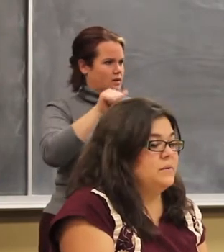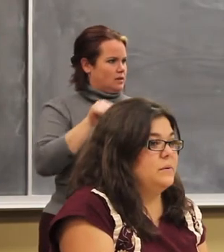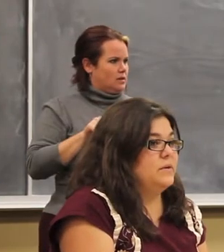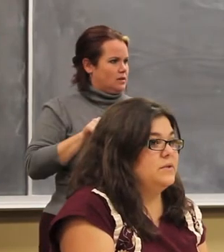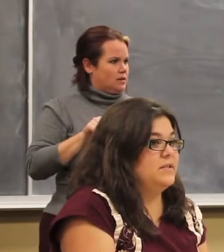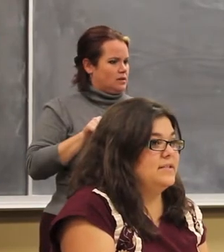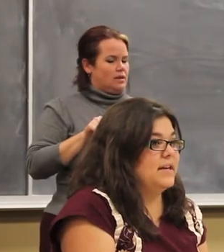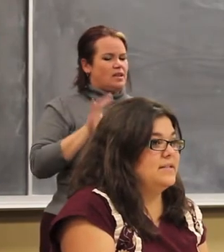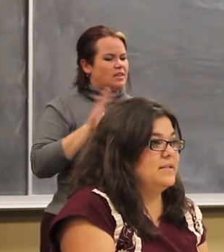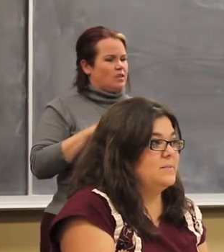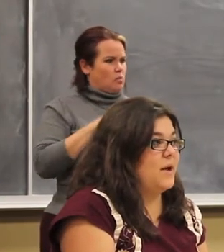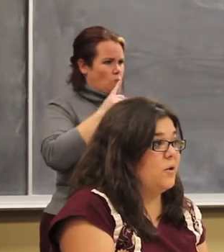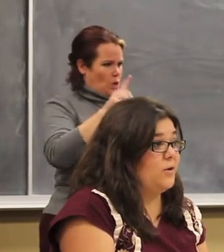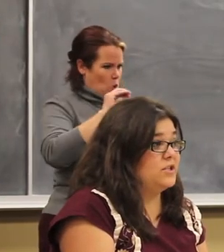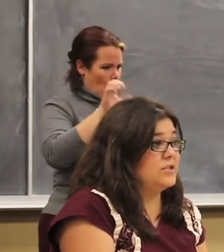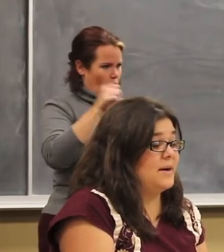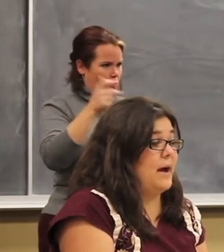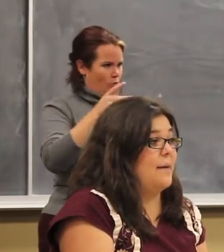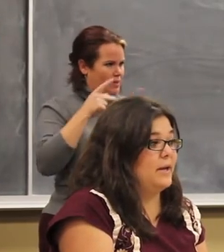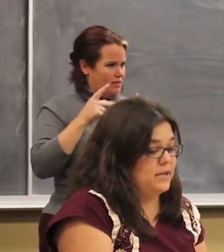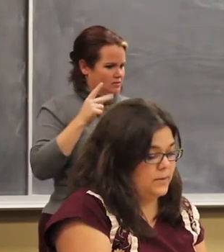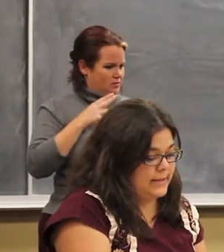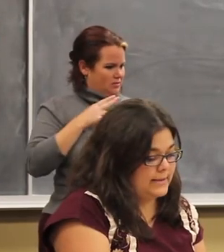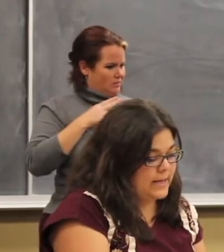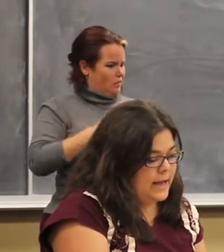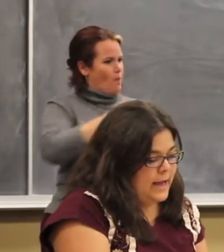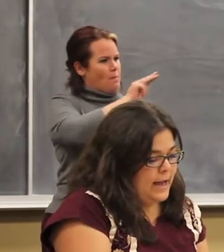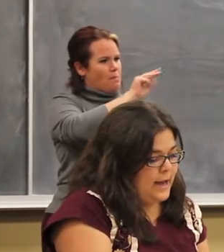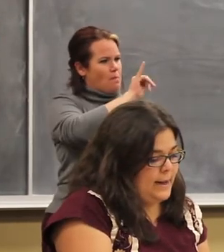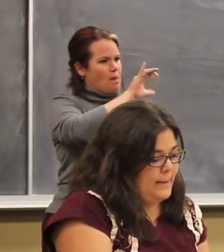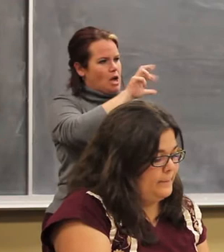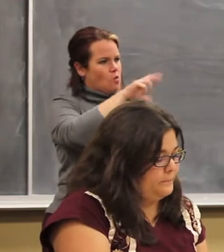space to discuss these microaggressions that were happening to us.